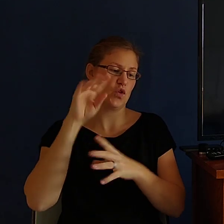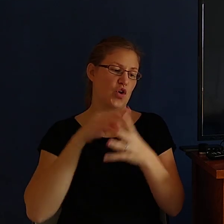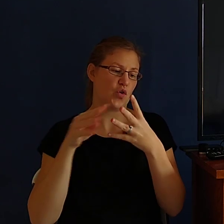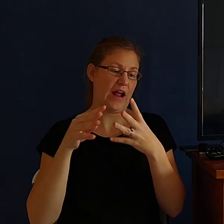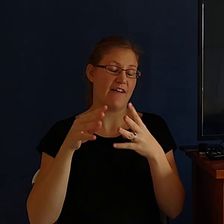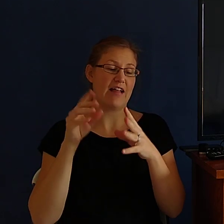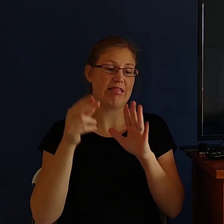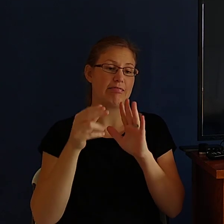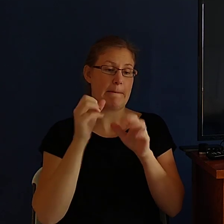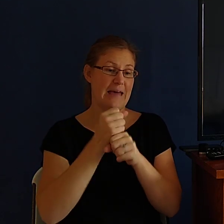root